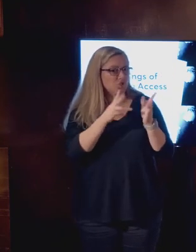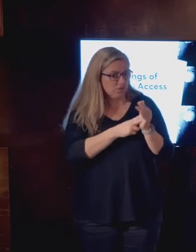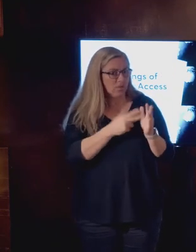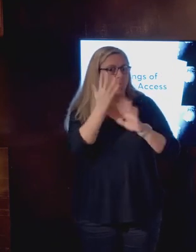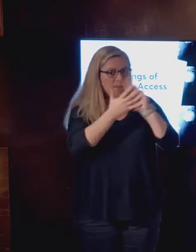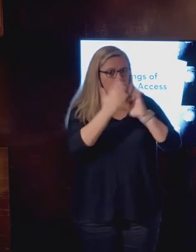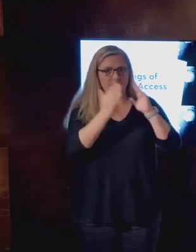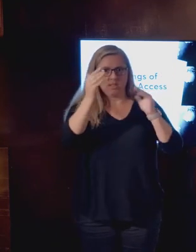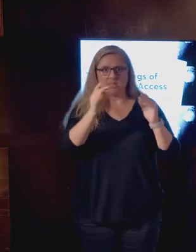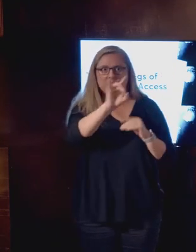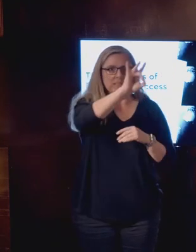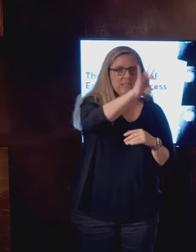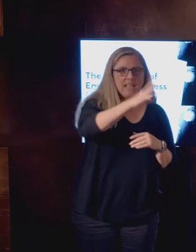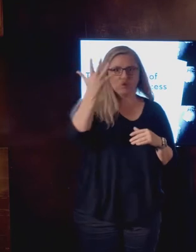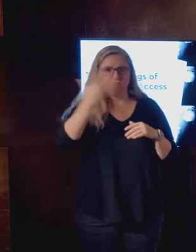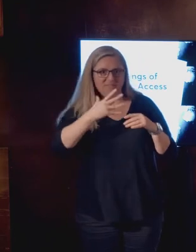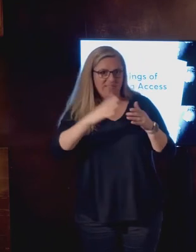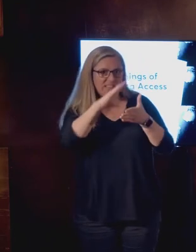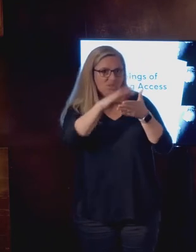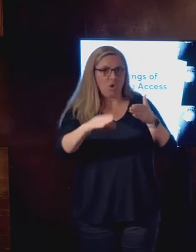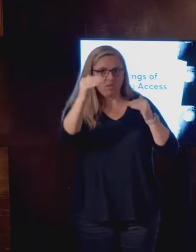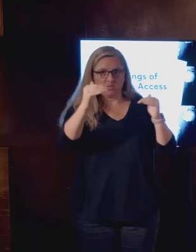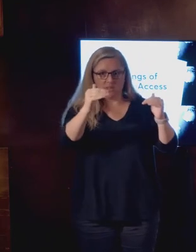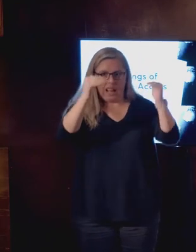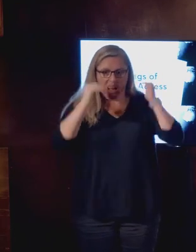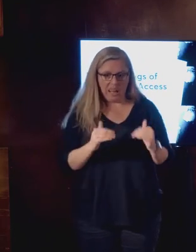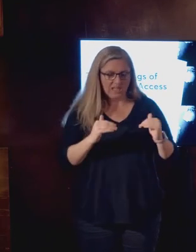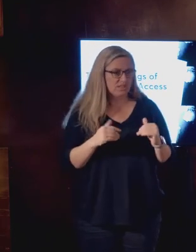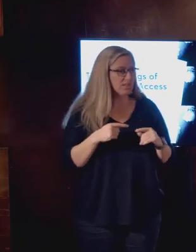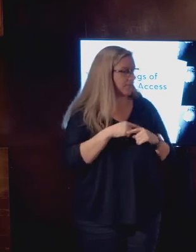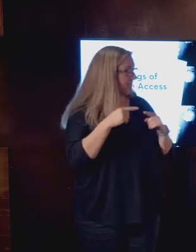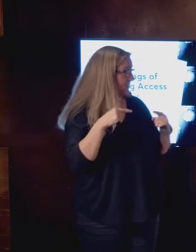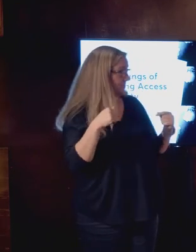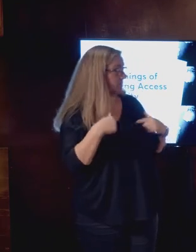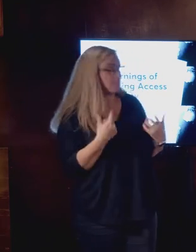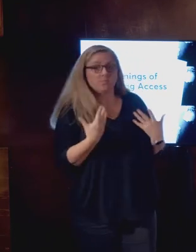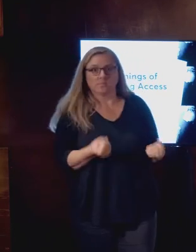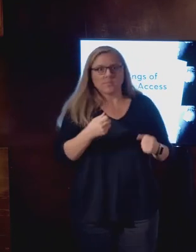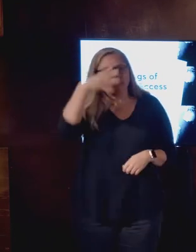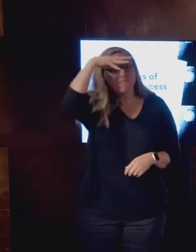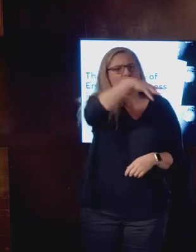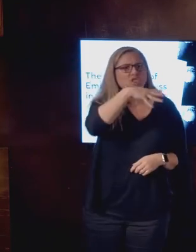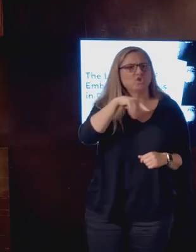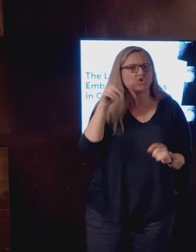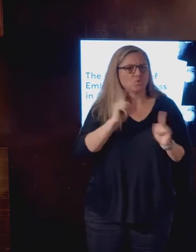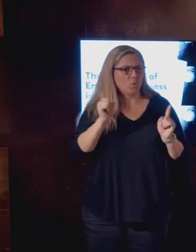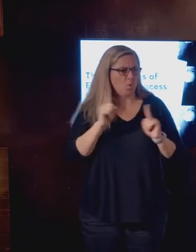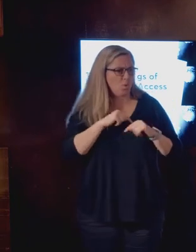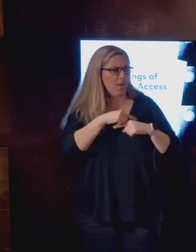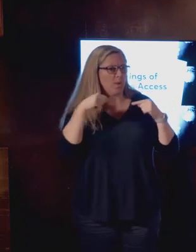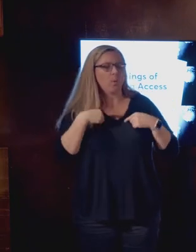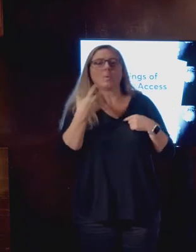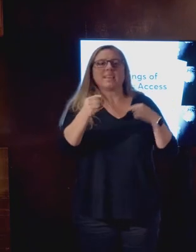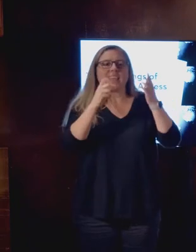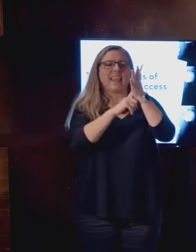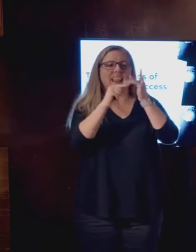significant... $10 to $15 cheaper, but also... Yeah. Also, we did this thing at Fringe, which worked really well for us because we were in the Lithuanian